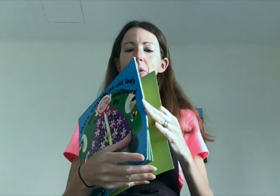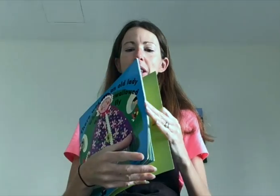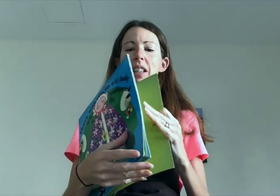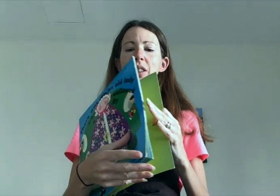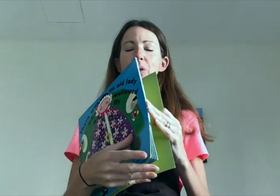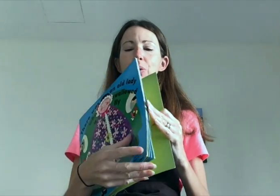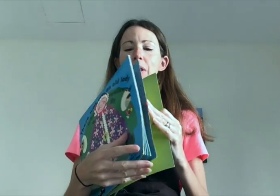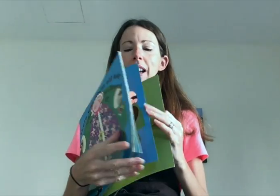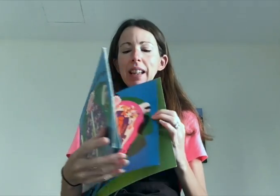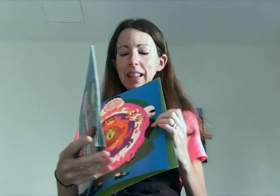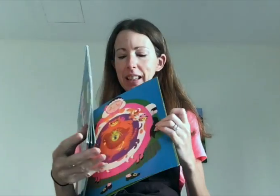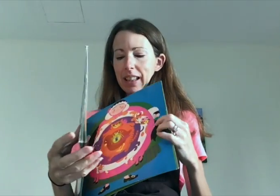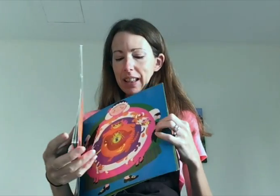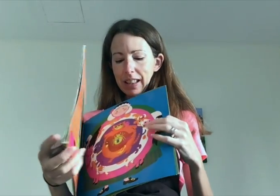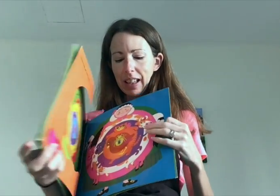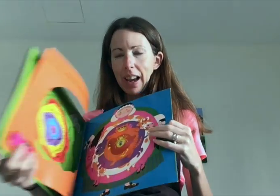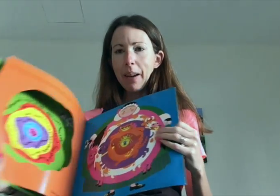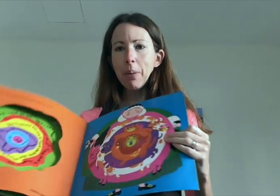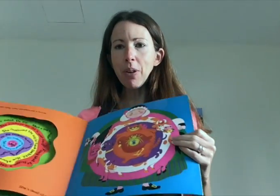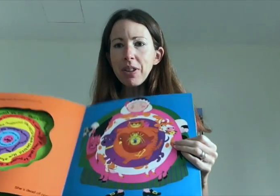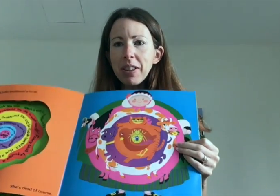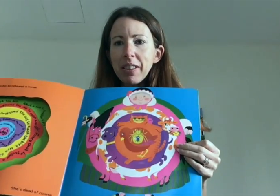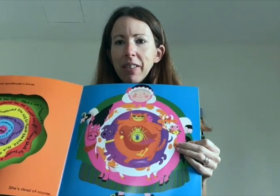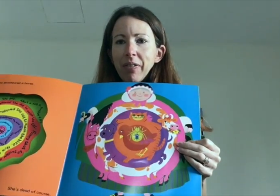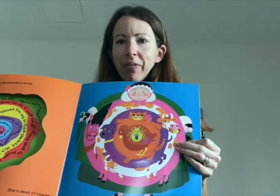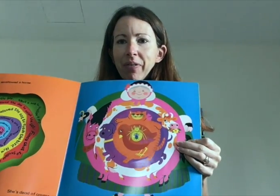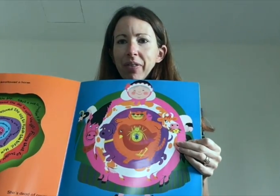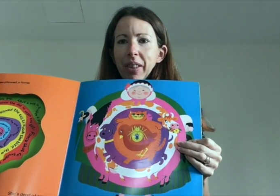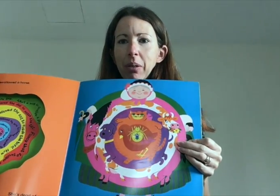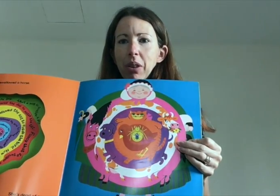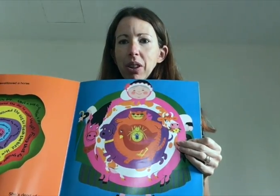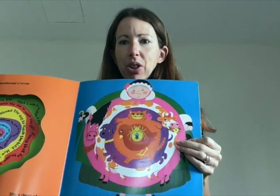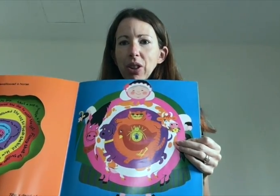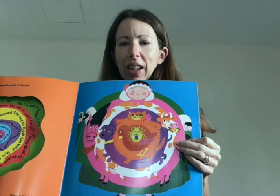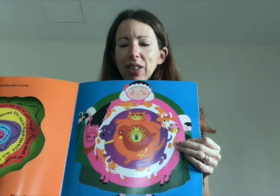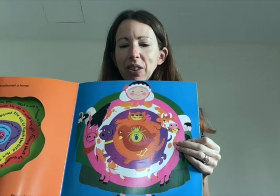these crazy animals. What a strange old